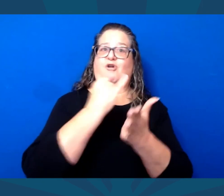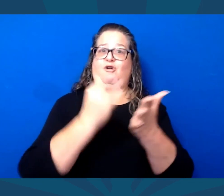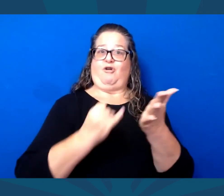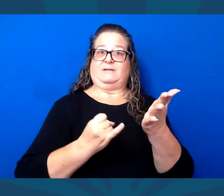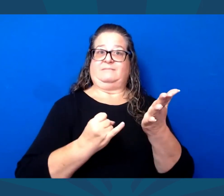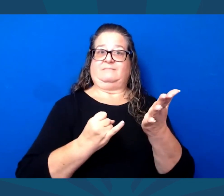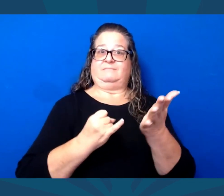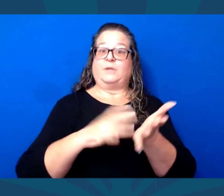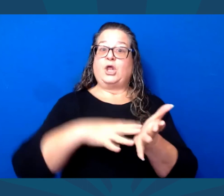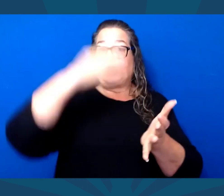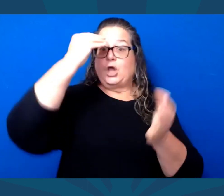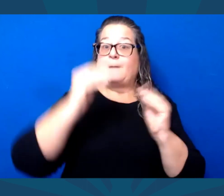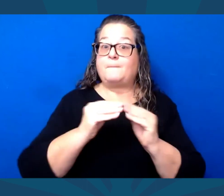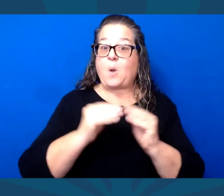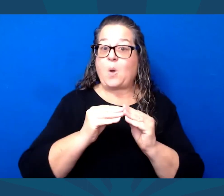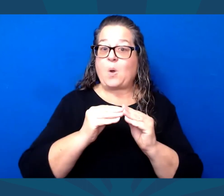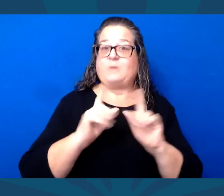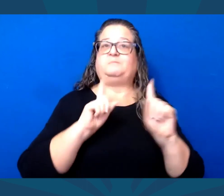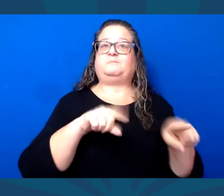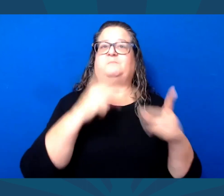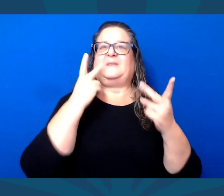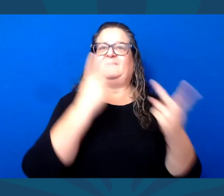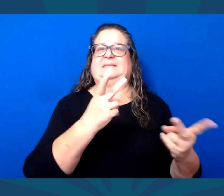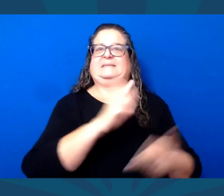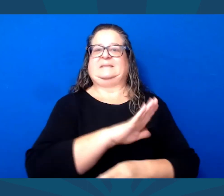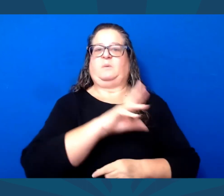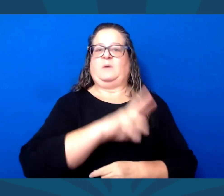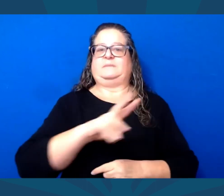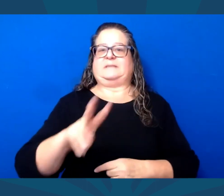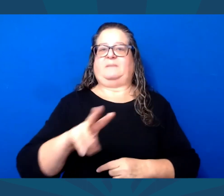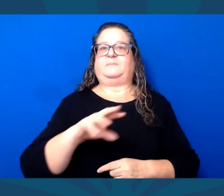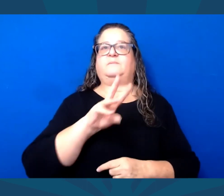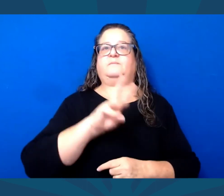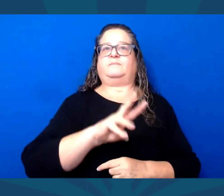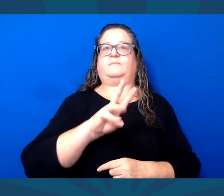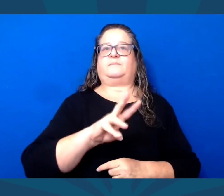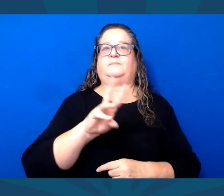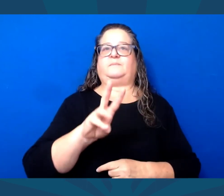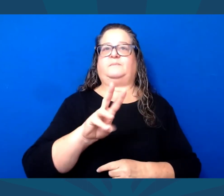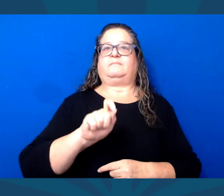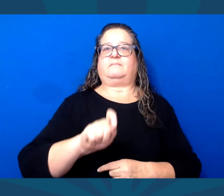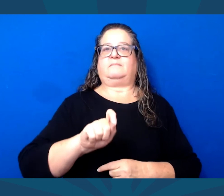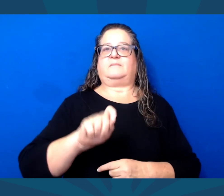and is a staunch advocate for the arts. To learn more, visit